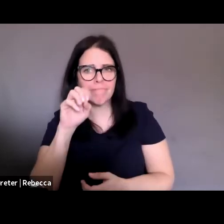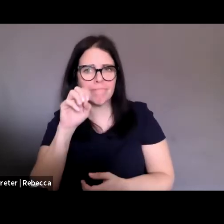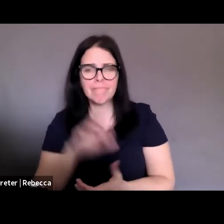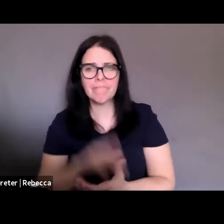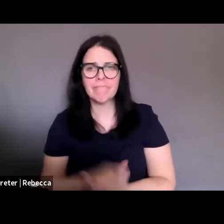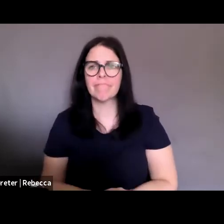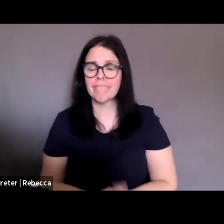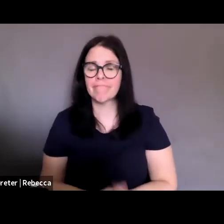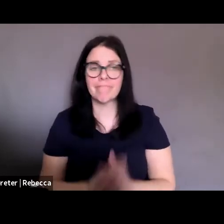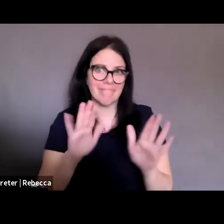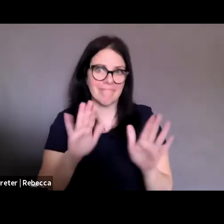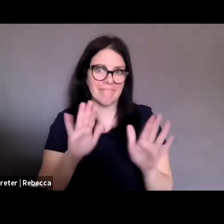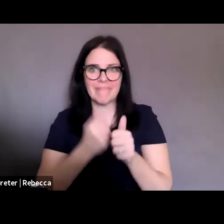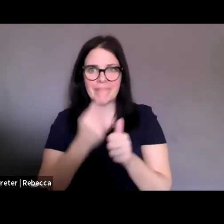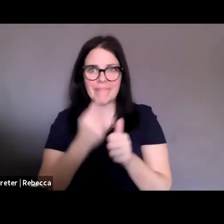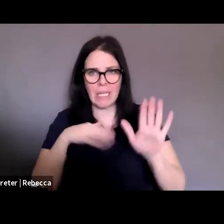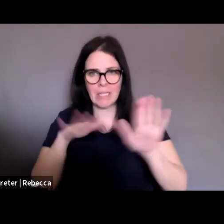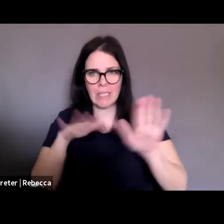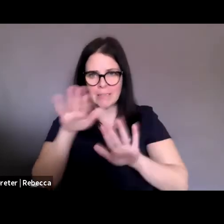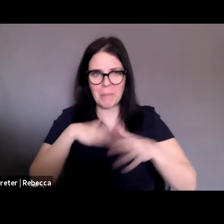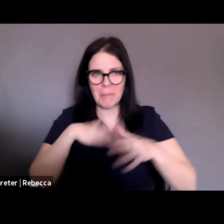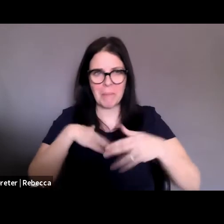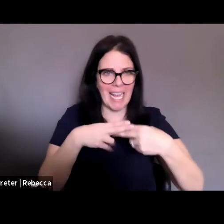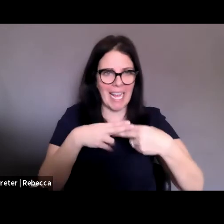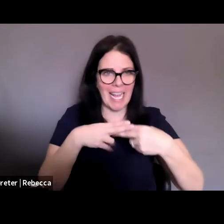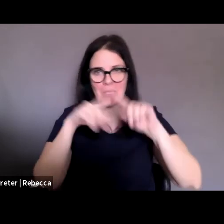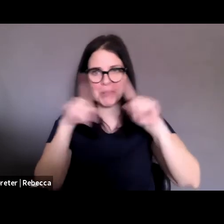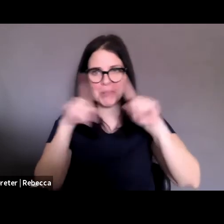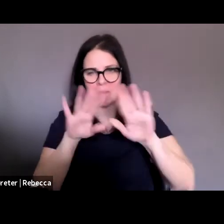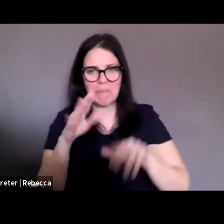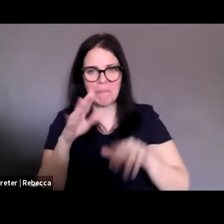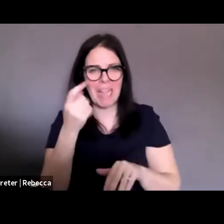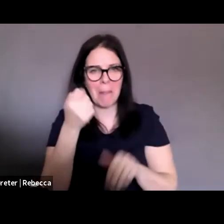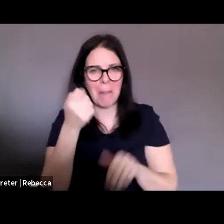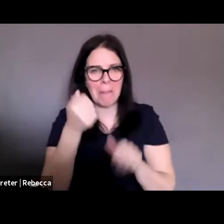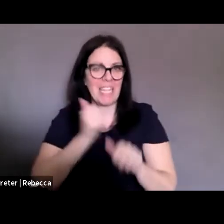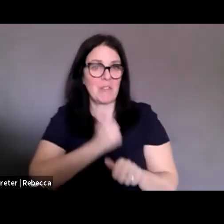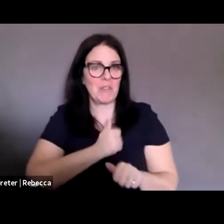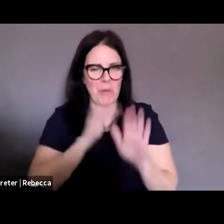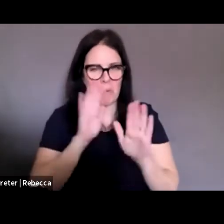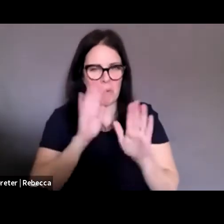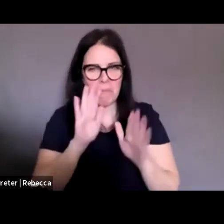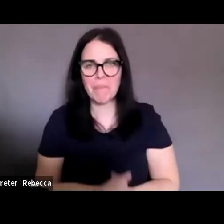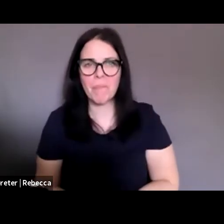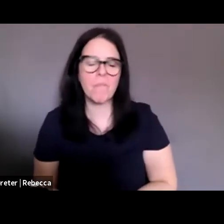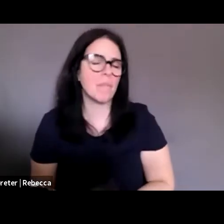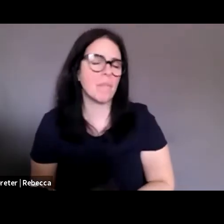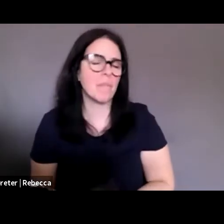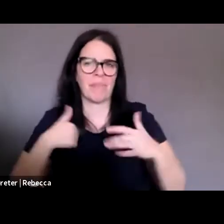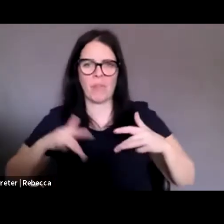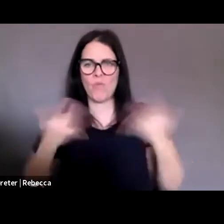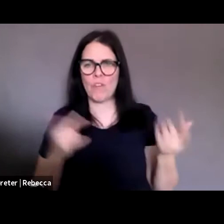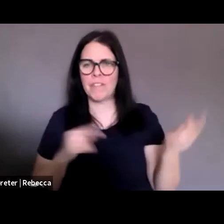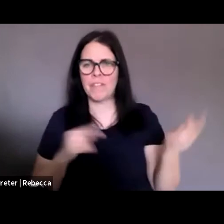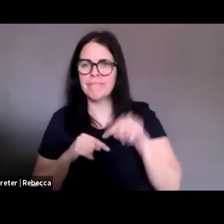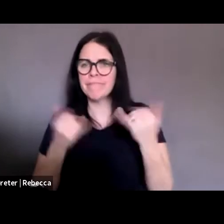everyone. Trying to advance my slide. Okay, hold on. It's just a little delayed. Sorry. Delighted to be here and join this